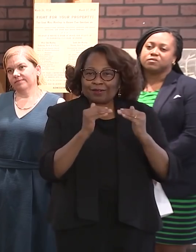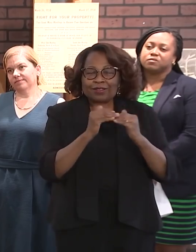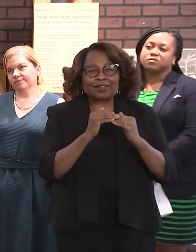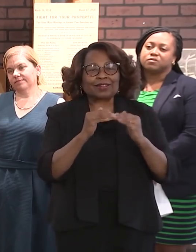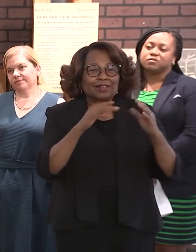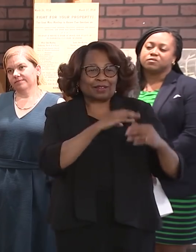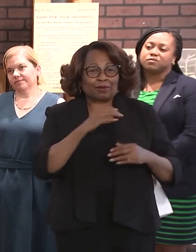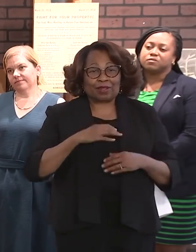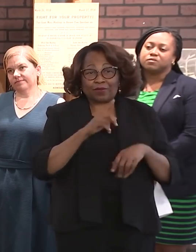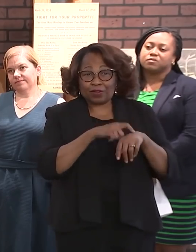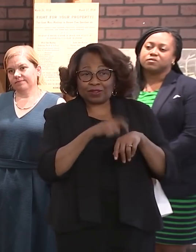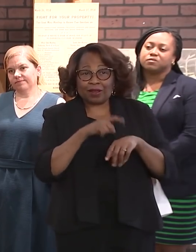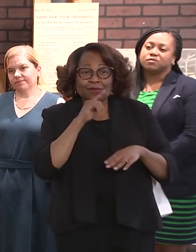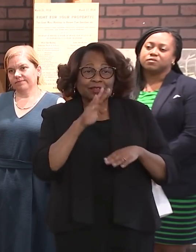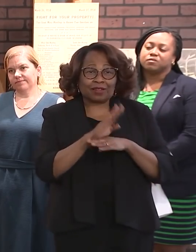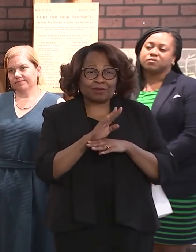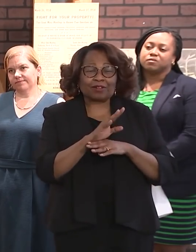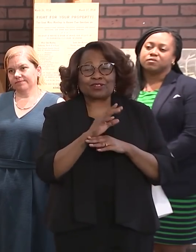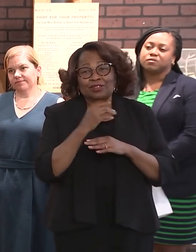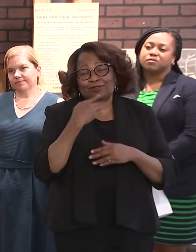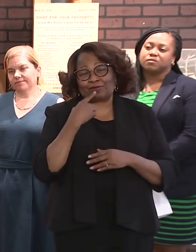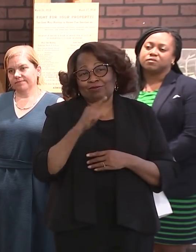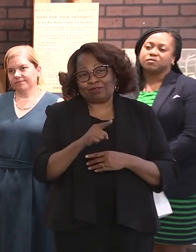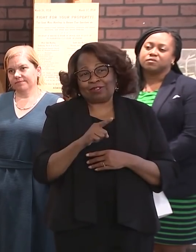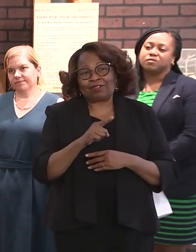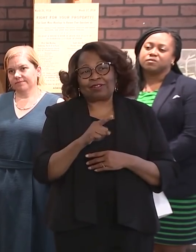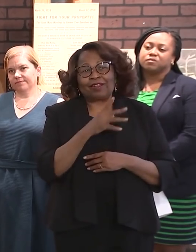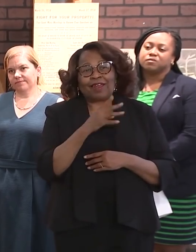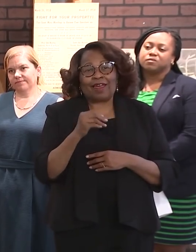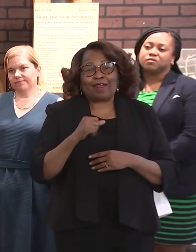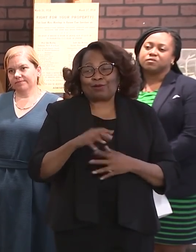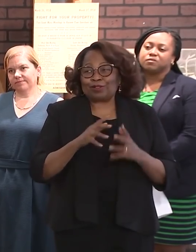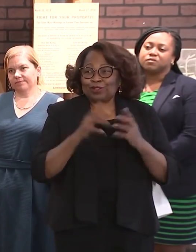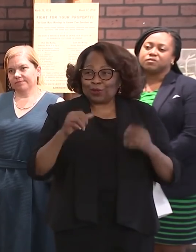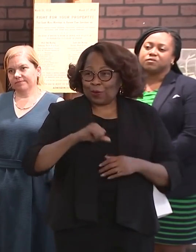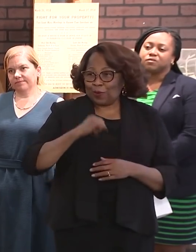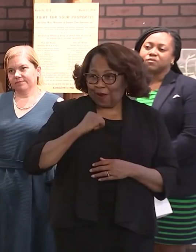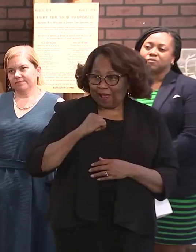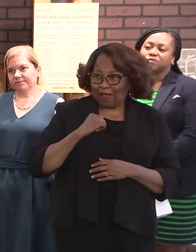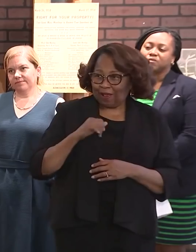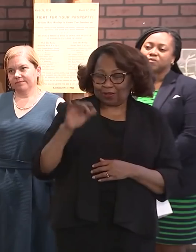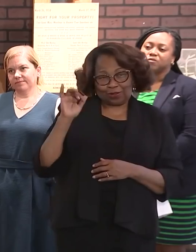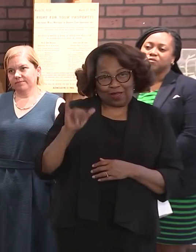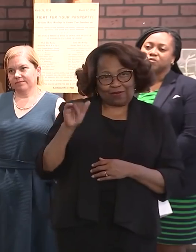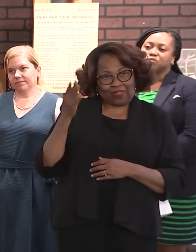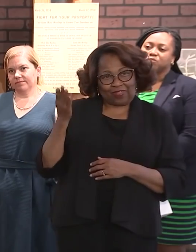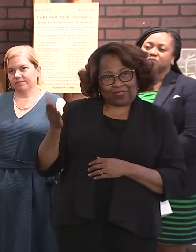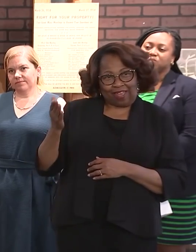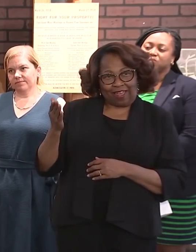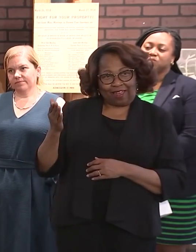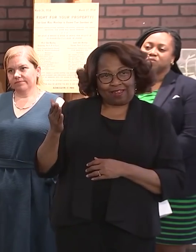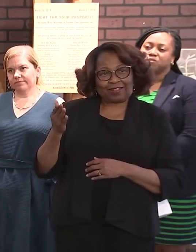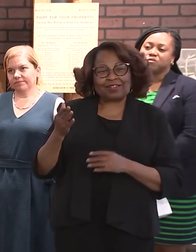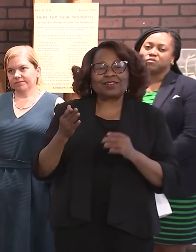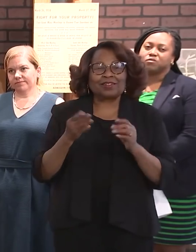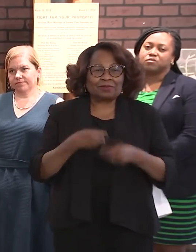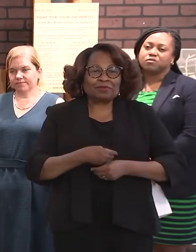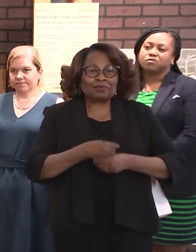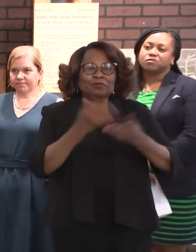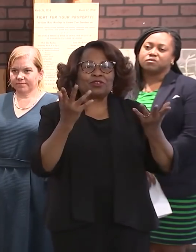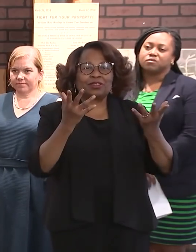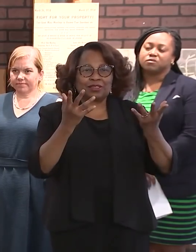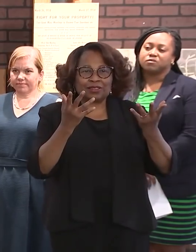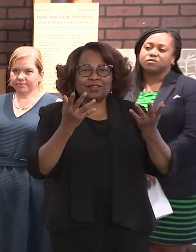time, dedication, and commitment. And we're so proud to have this brief have been